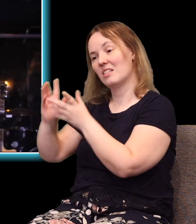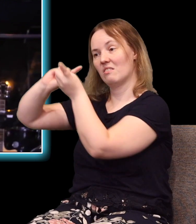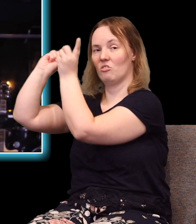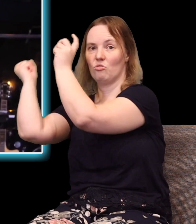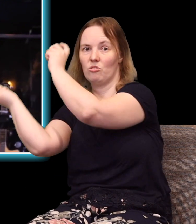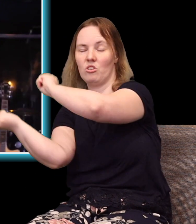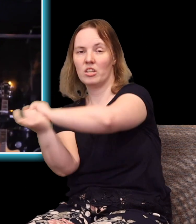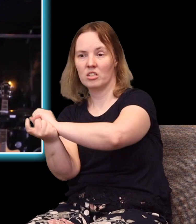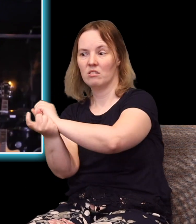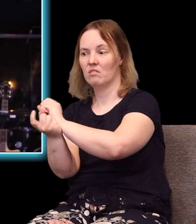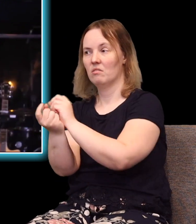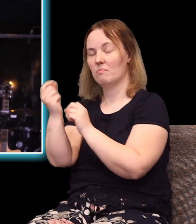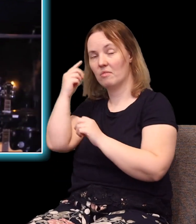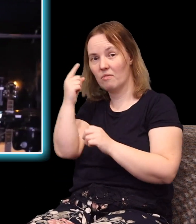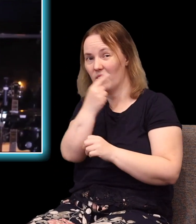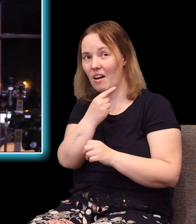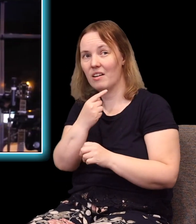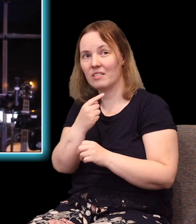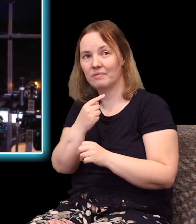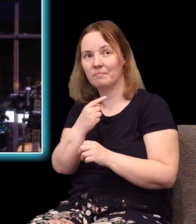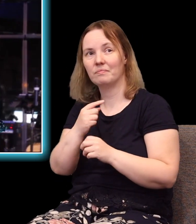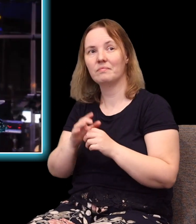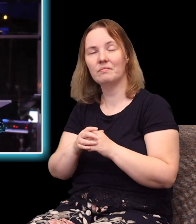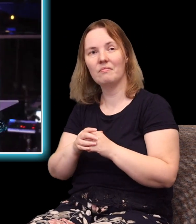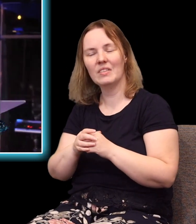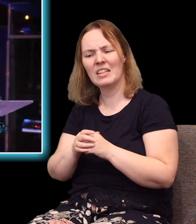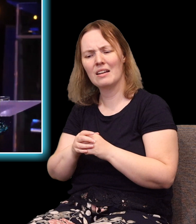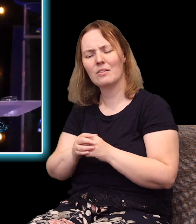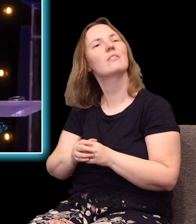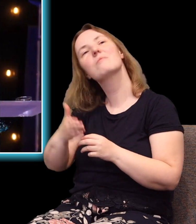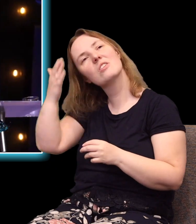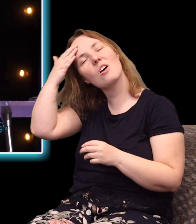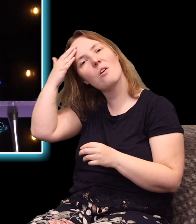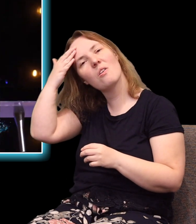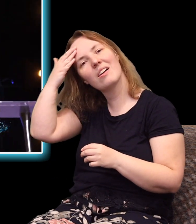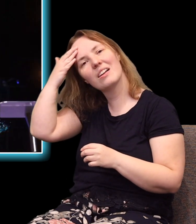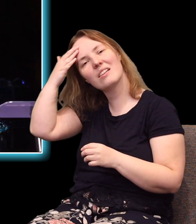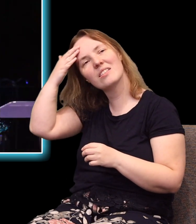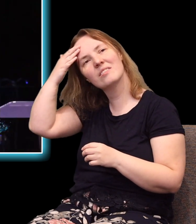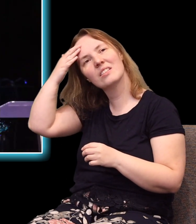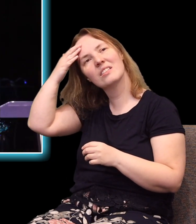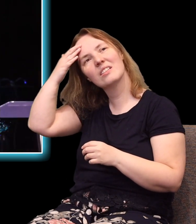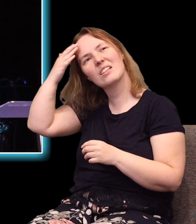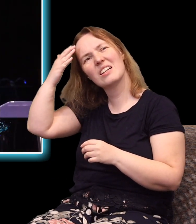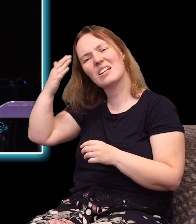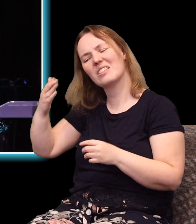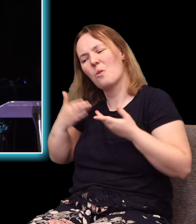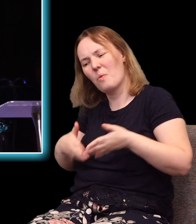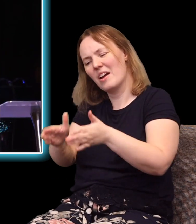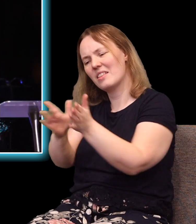transfigured before their very eyes. And that transfiguration, we've come to know it as, I think